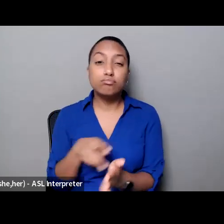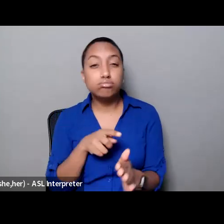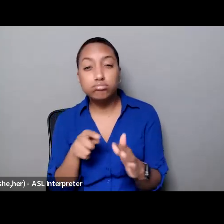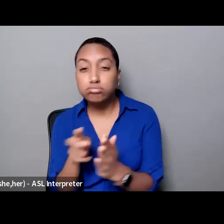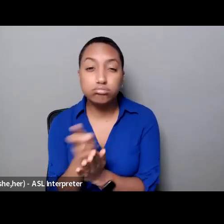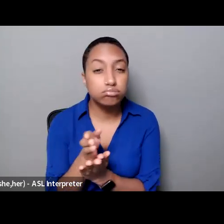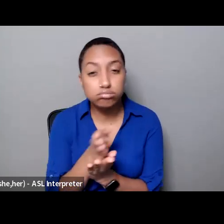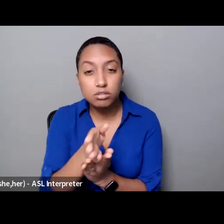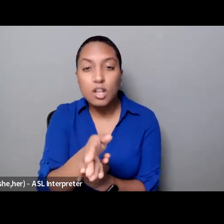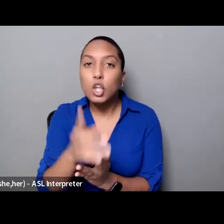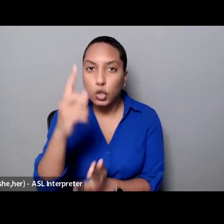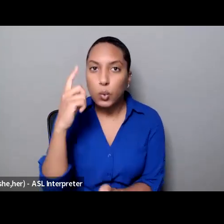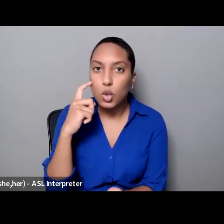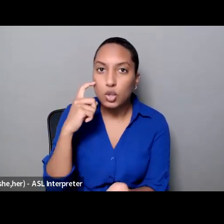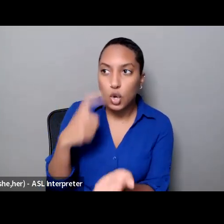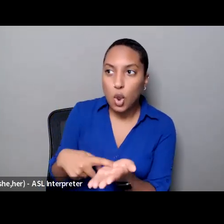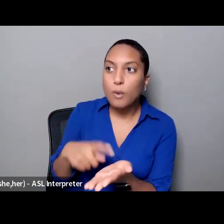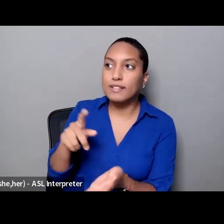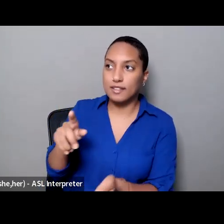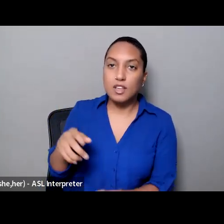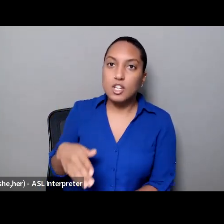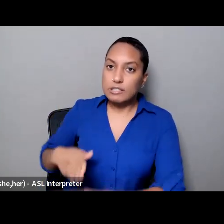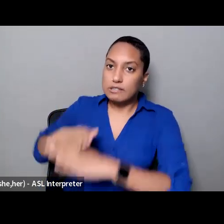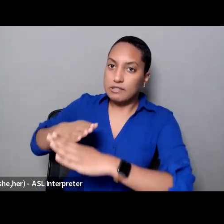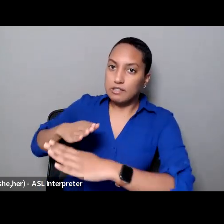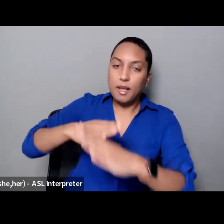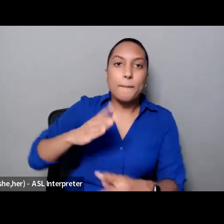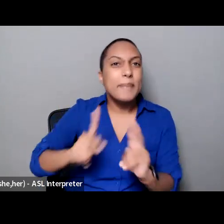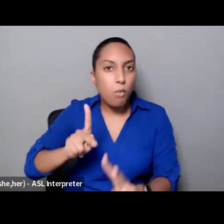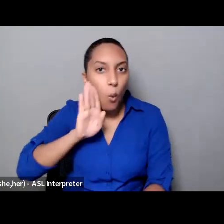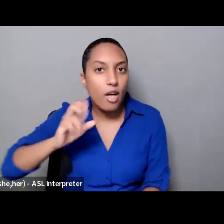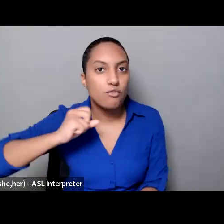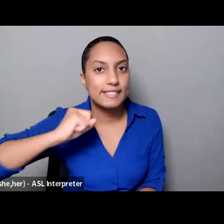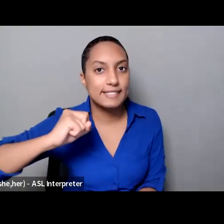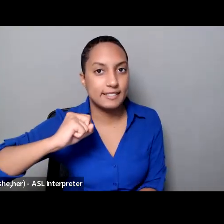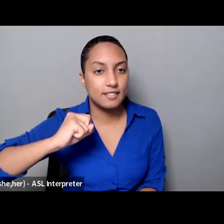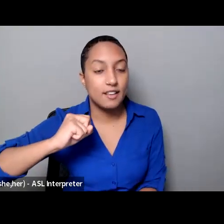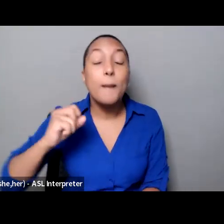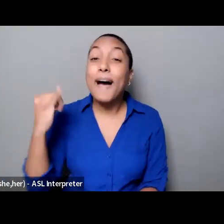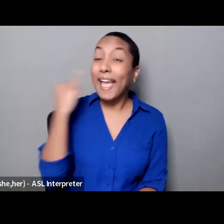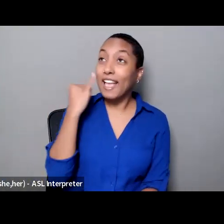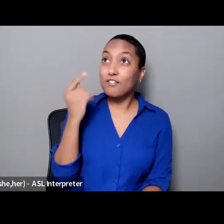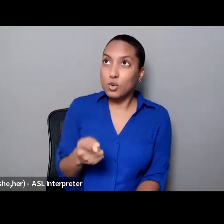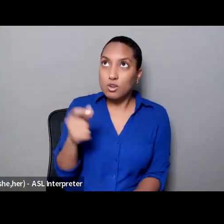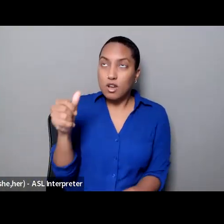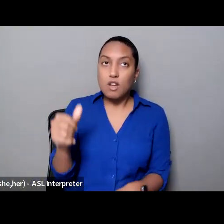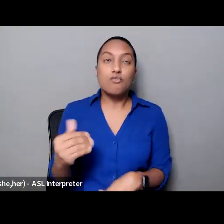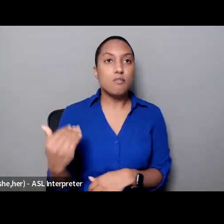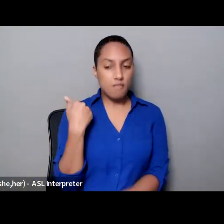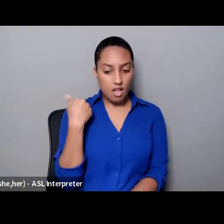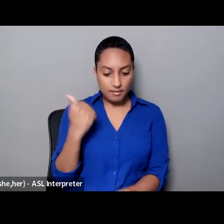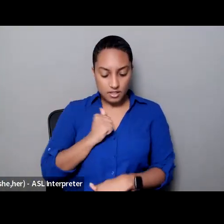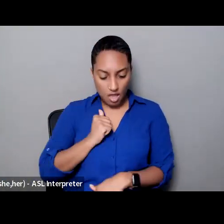to be some challenges, and if you can focus back on the why and how it ties into your organization,